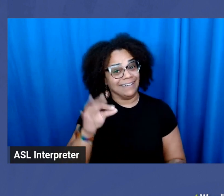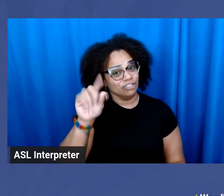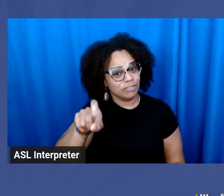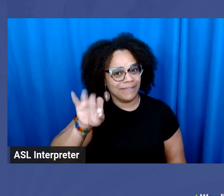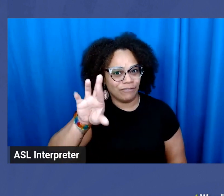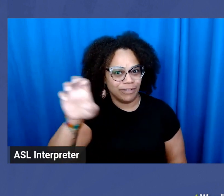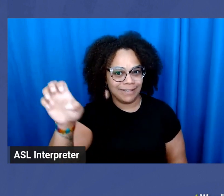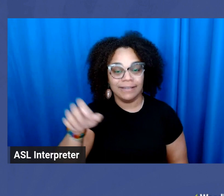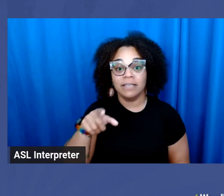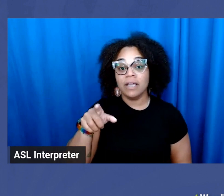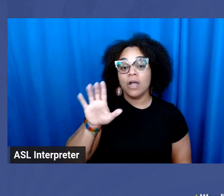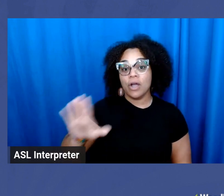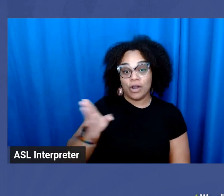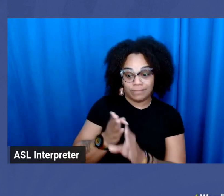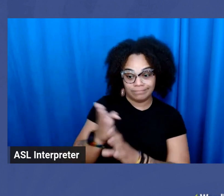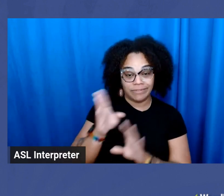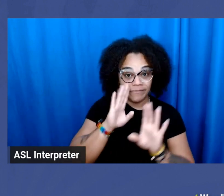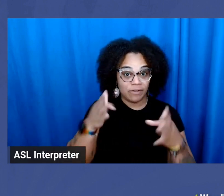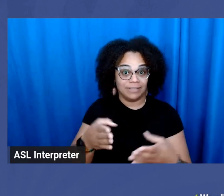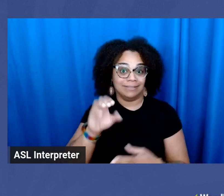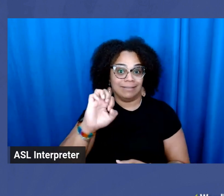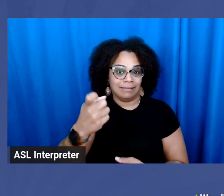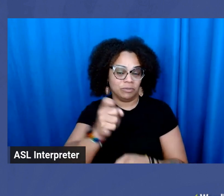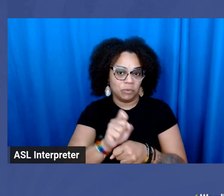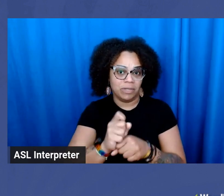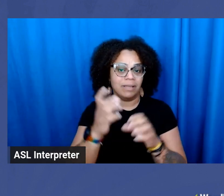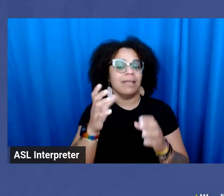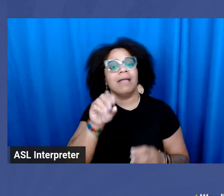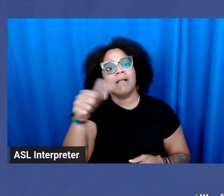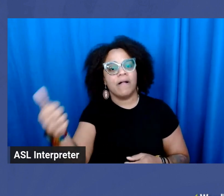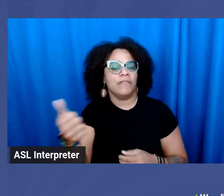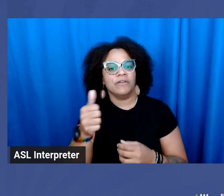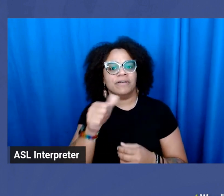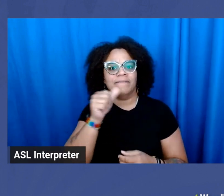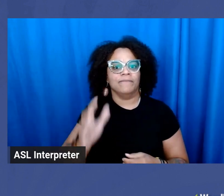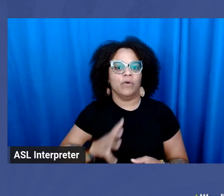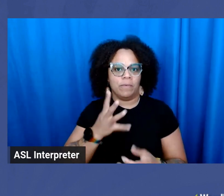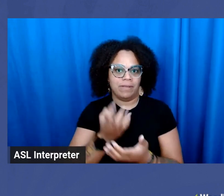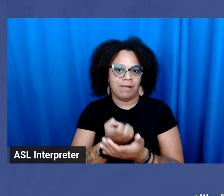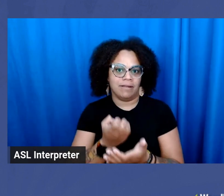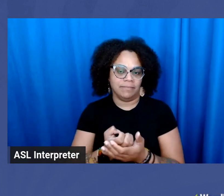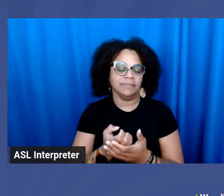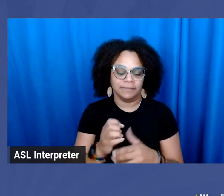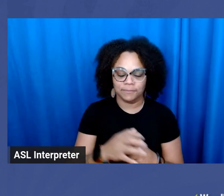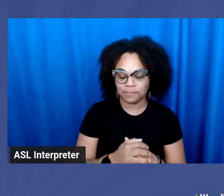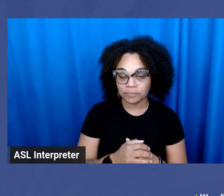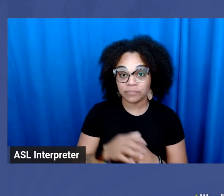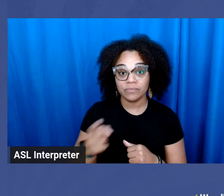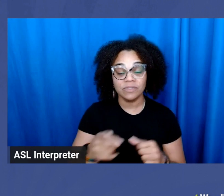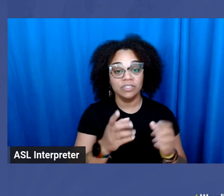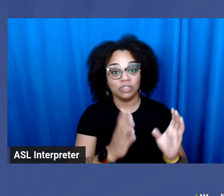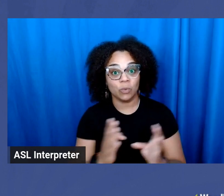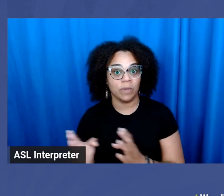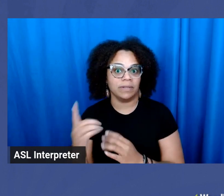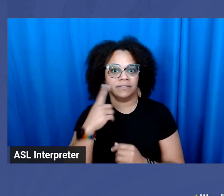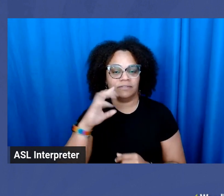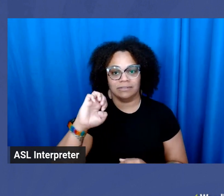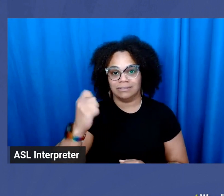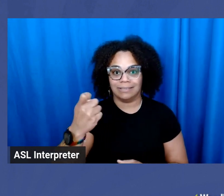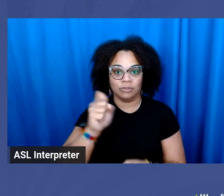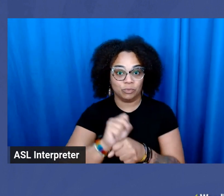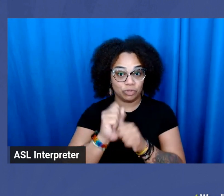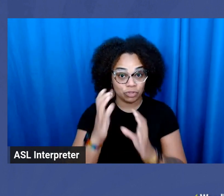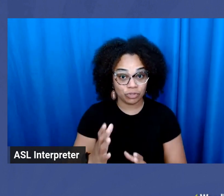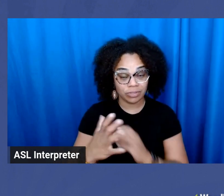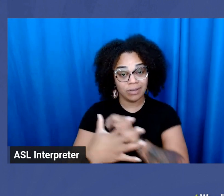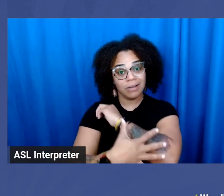explores sex work and other informal economies in socialist contexts. She has organized on behalf of sex workers, poor people,